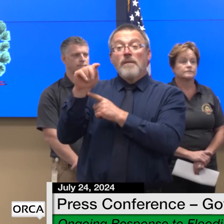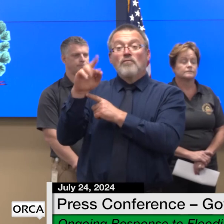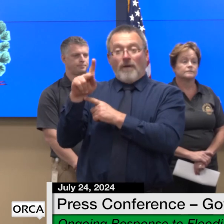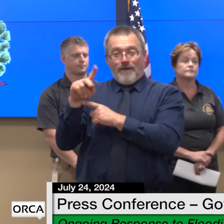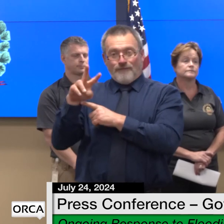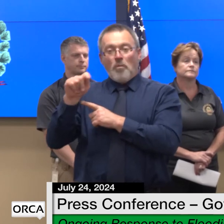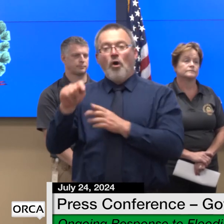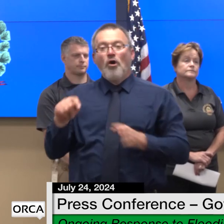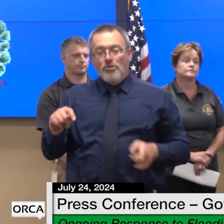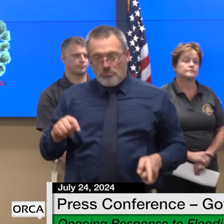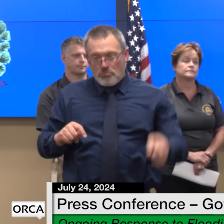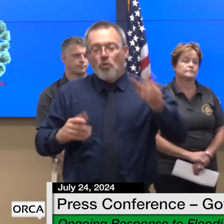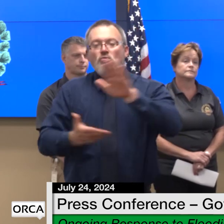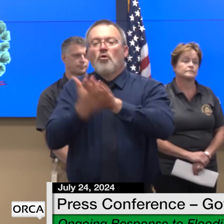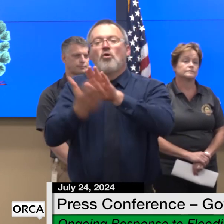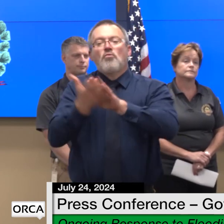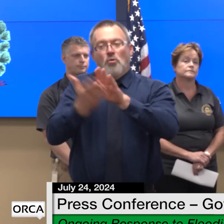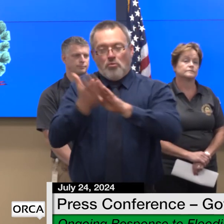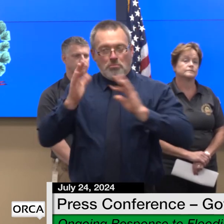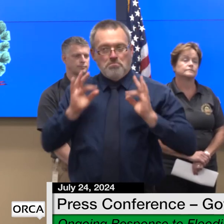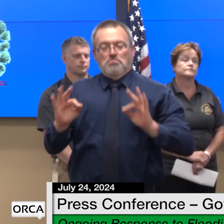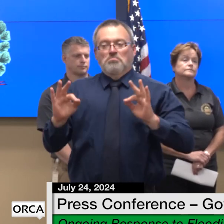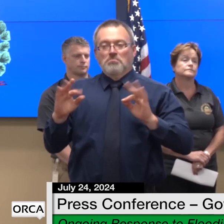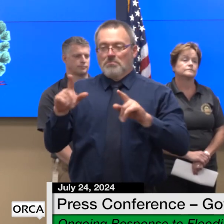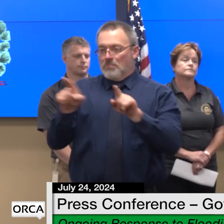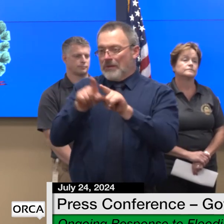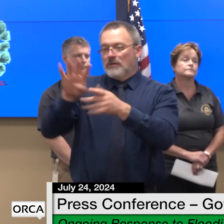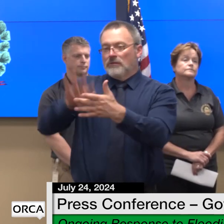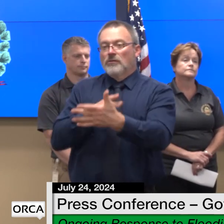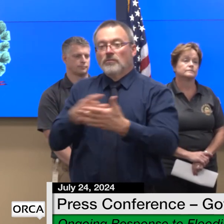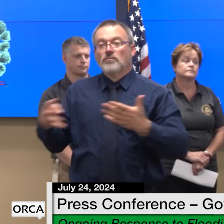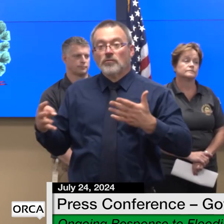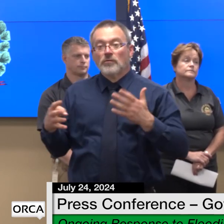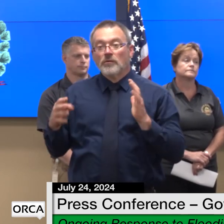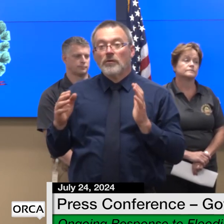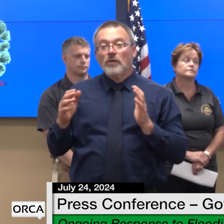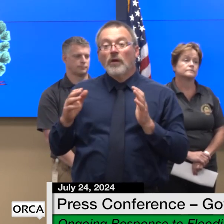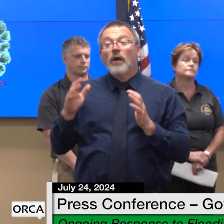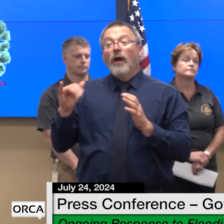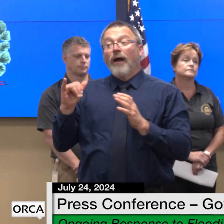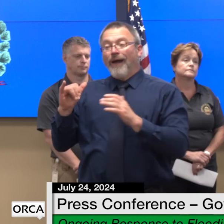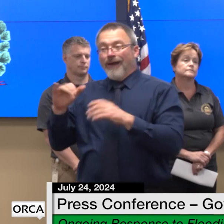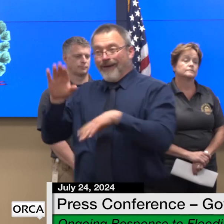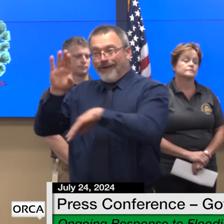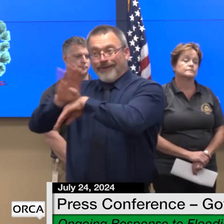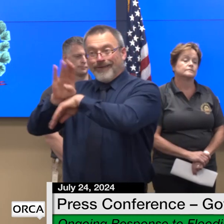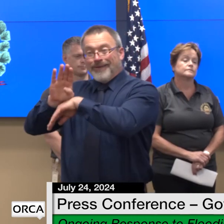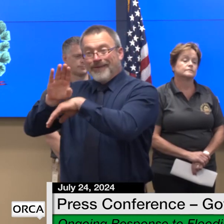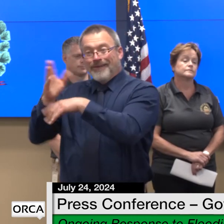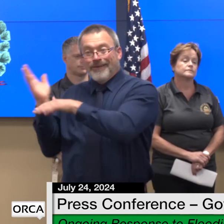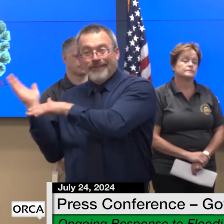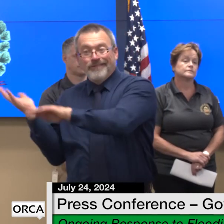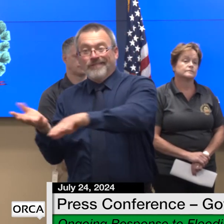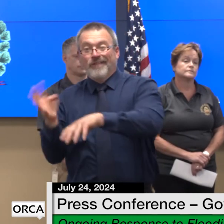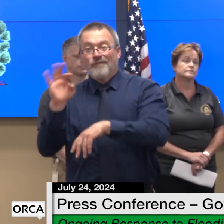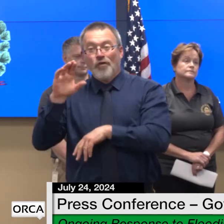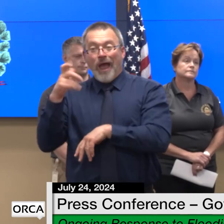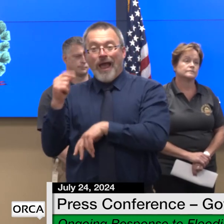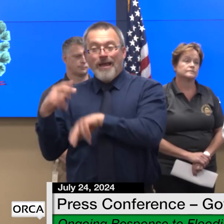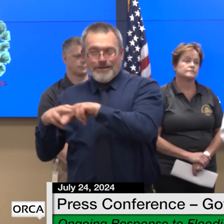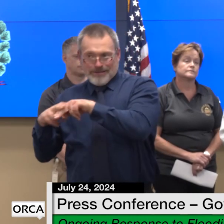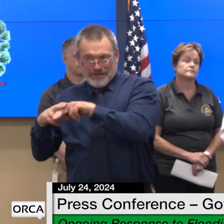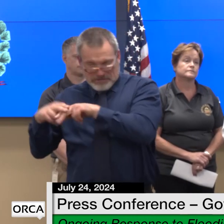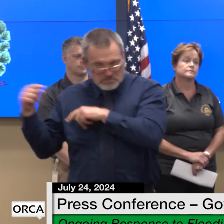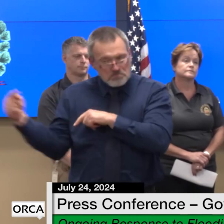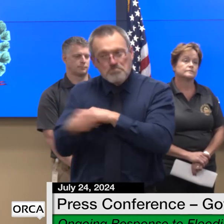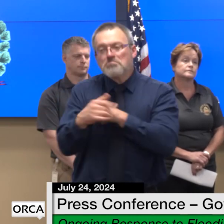on its regular schedule, and freight rail is moving again on this line. Work does continue